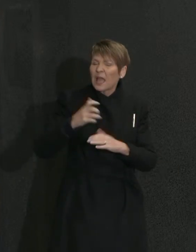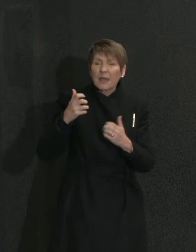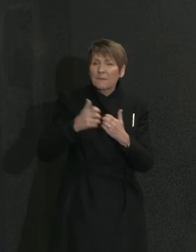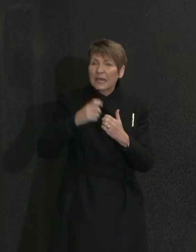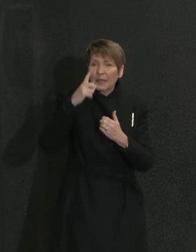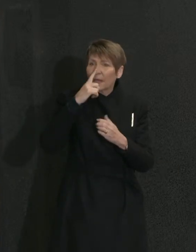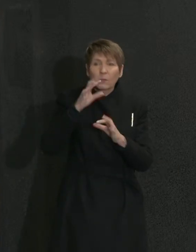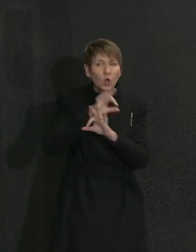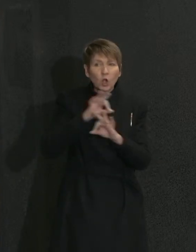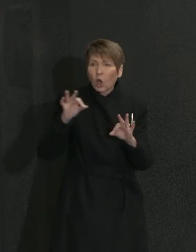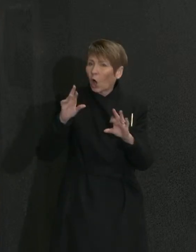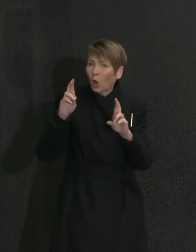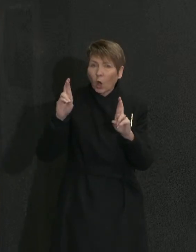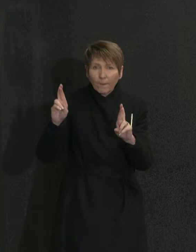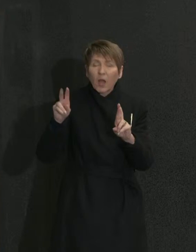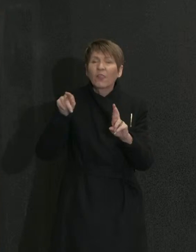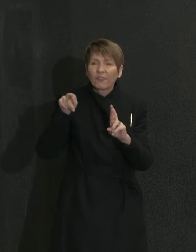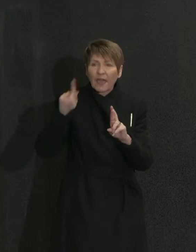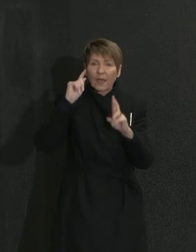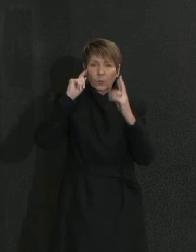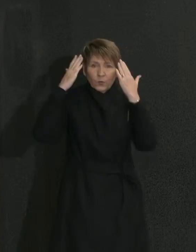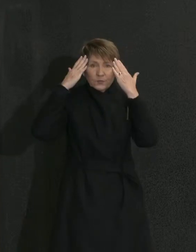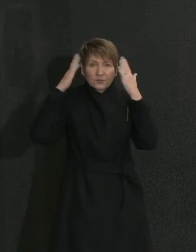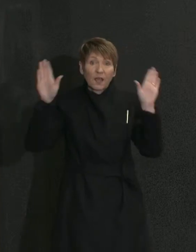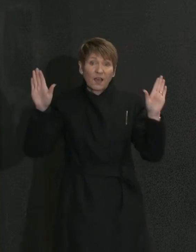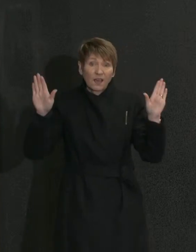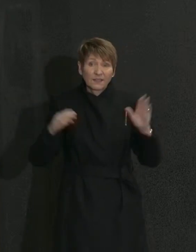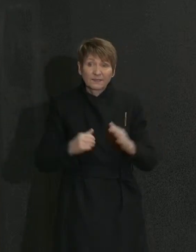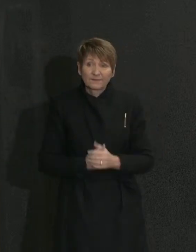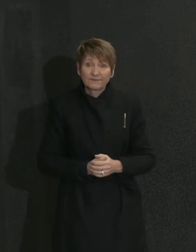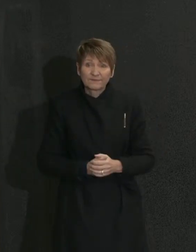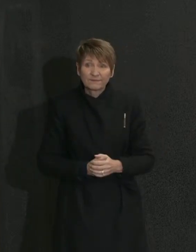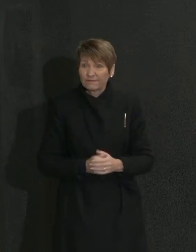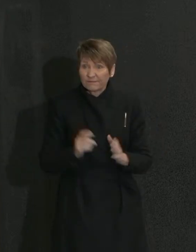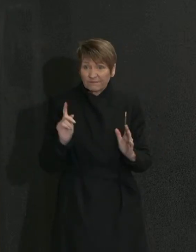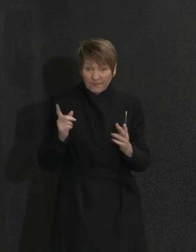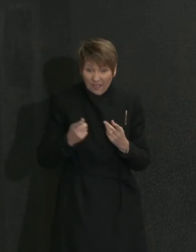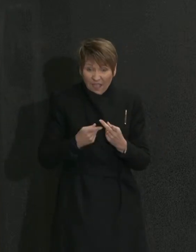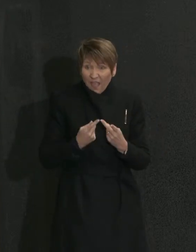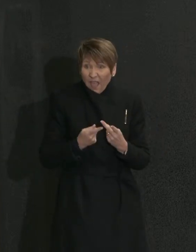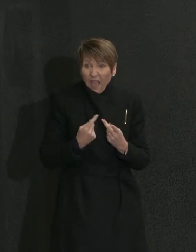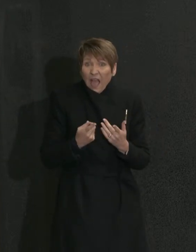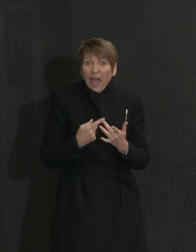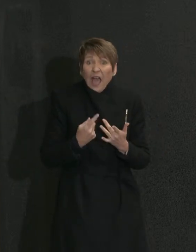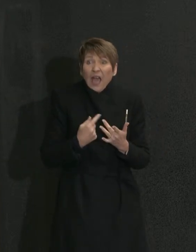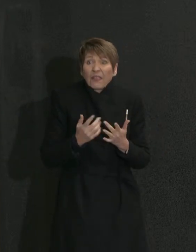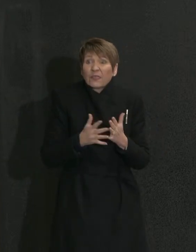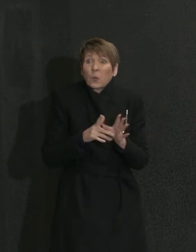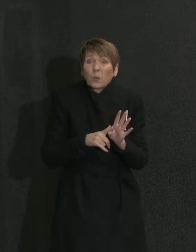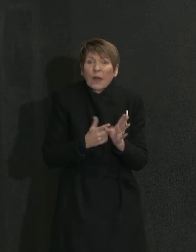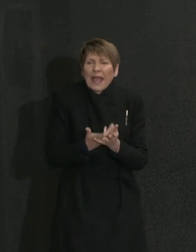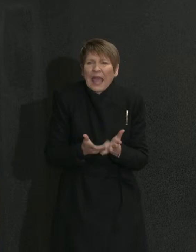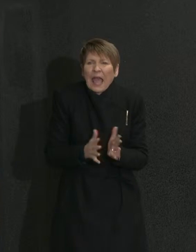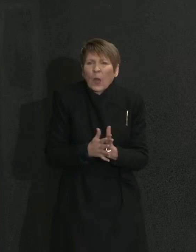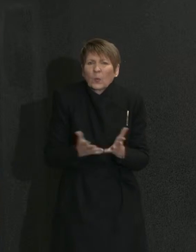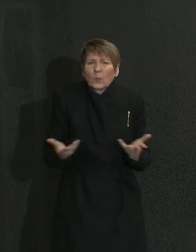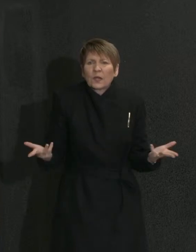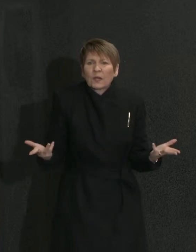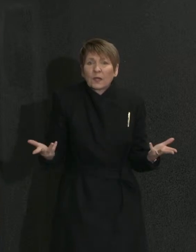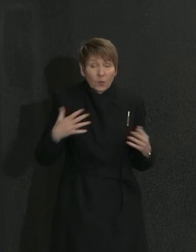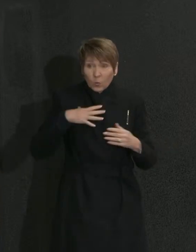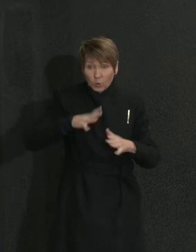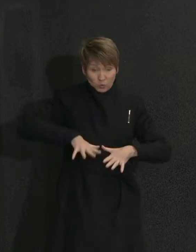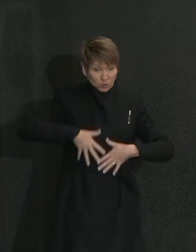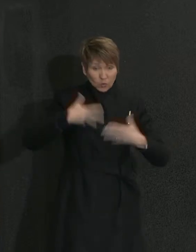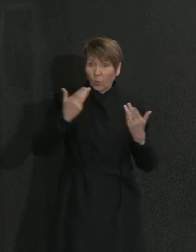different measures. Of course we would. If there was an easier way, if there was a less painful way, then of course we would avail ourselves